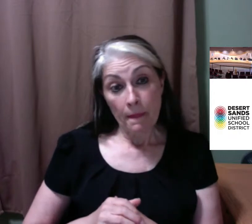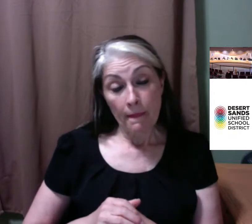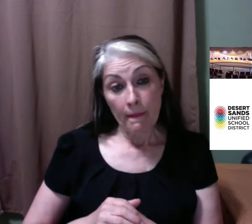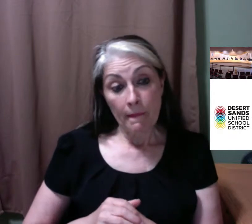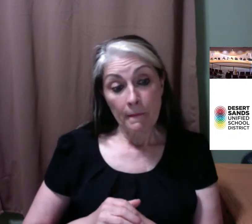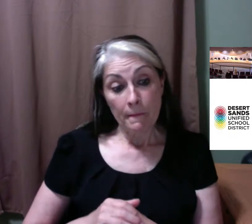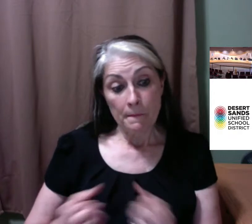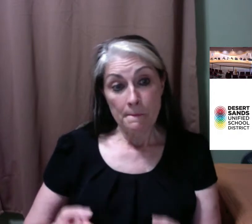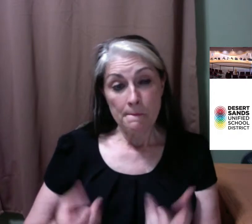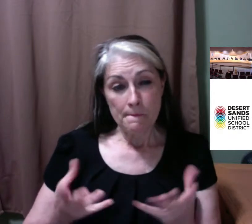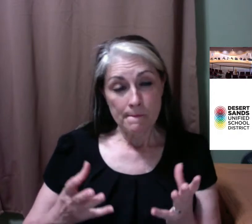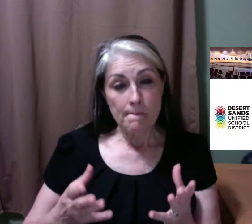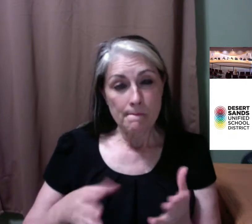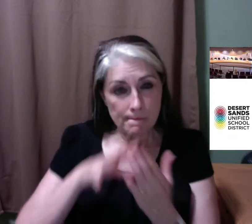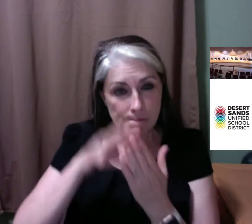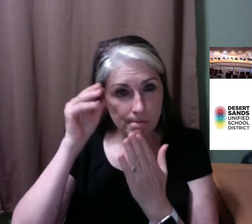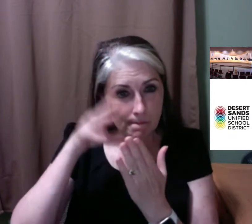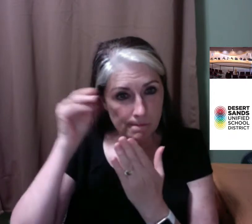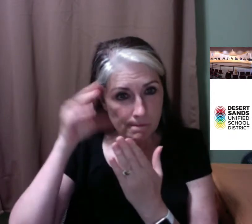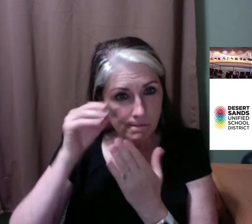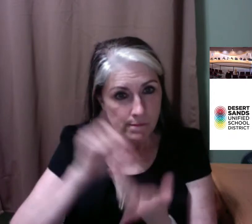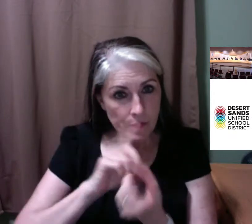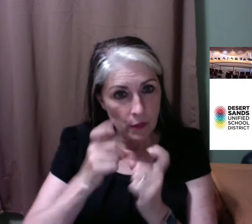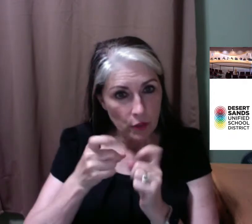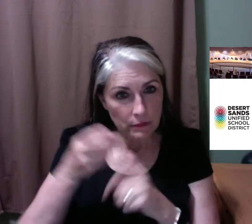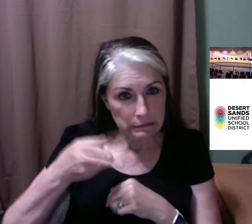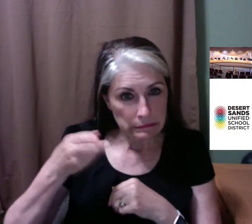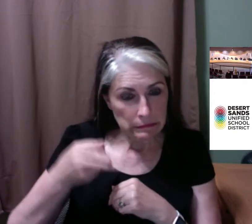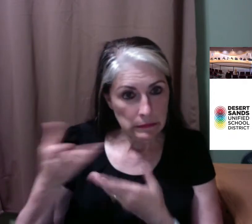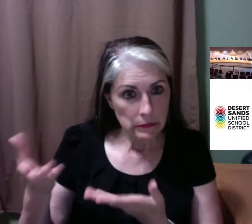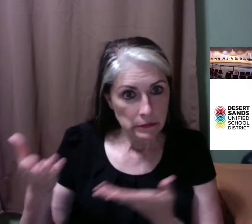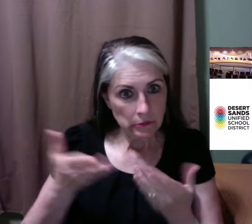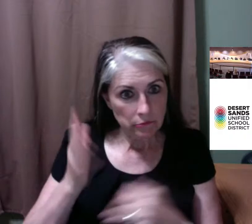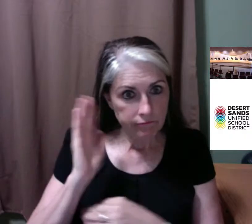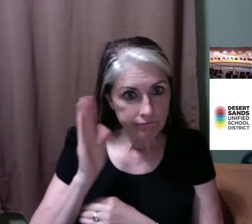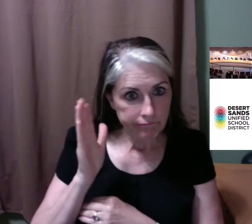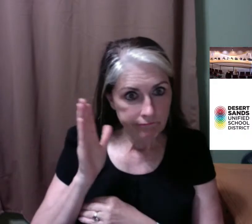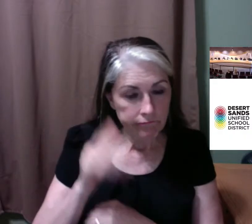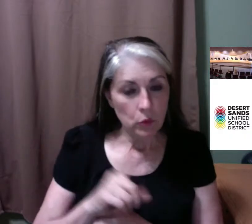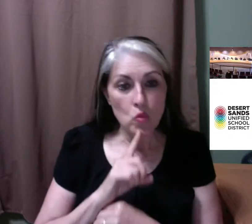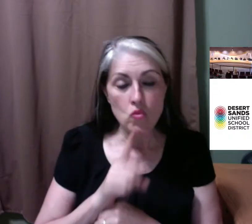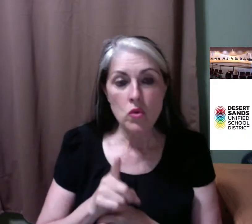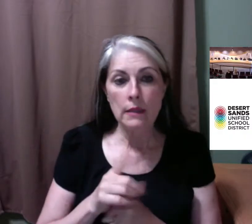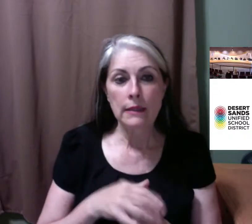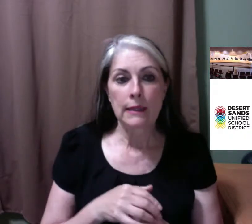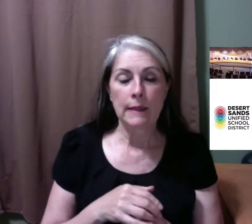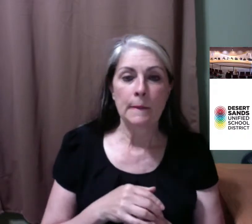it is a lot to take in, and all the changes and the history that you bring to it can really